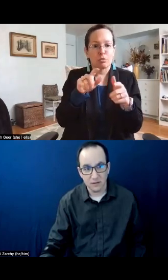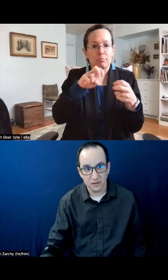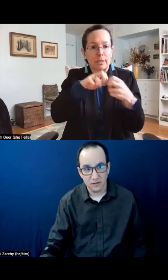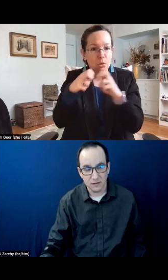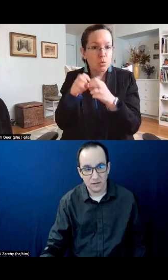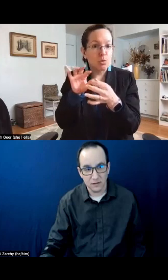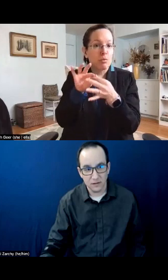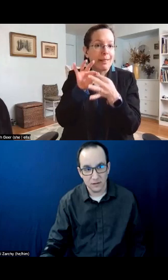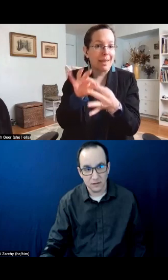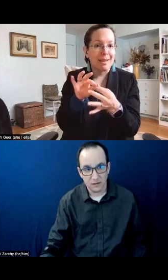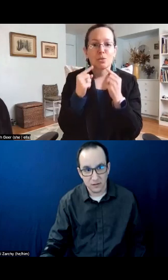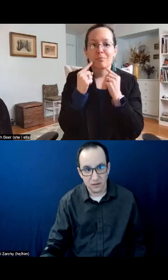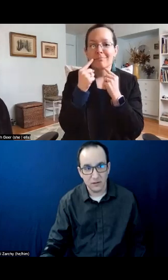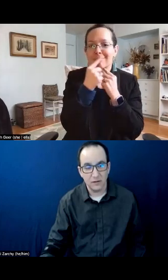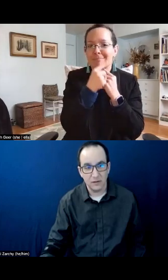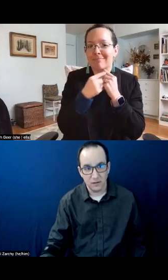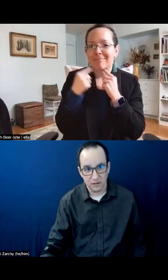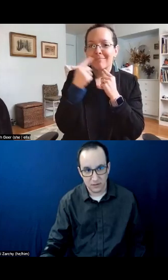assess and assist